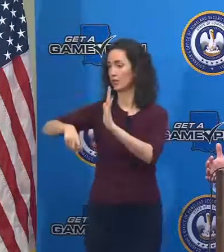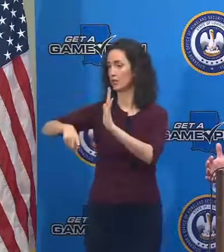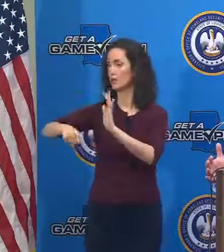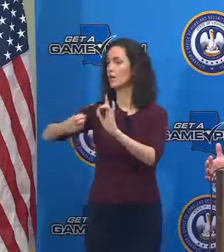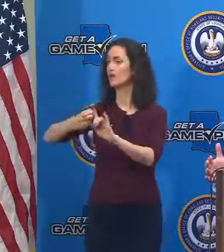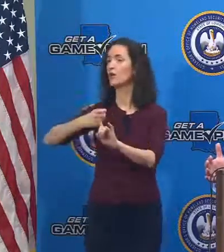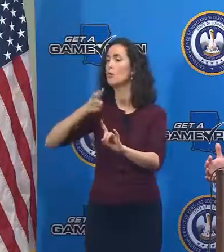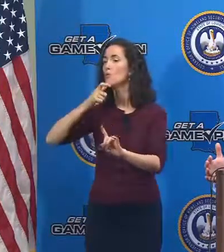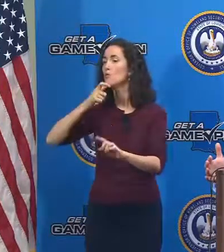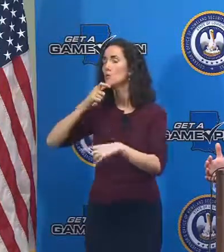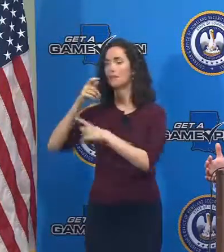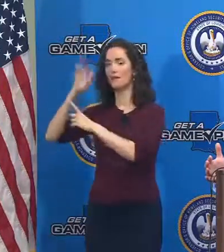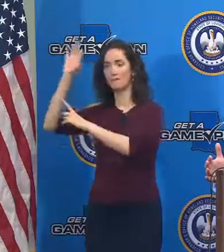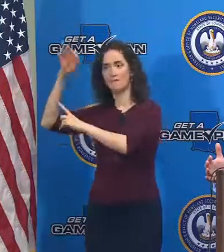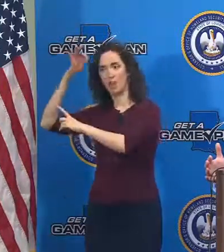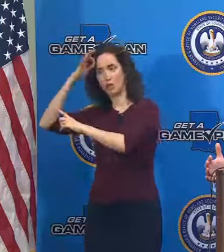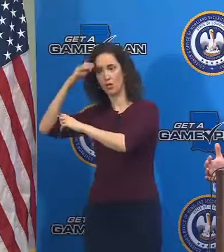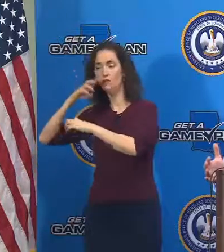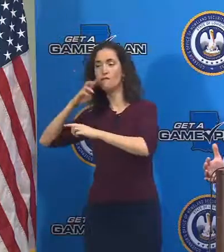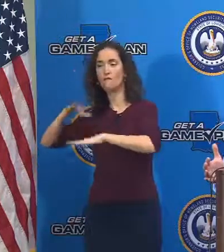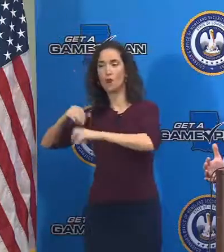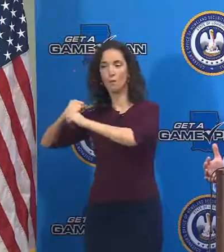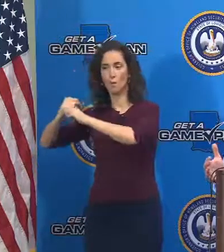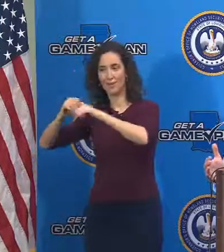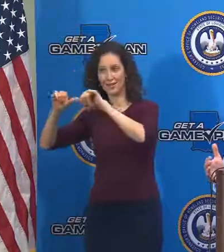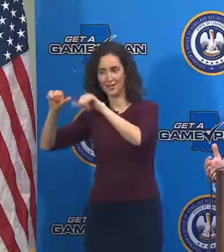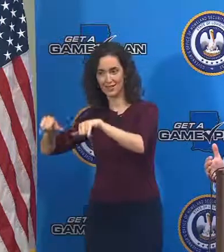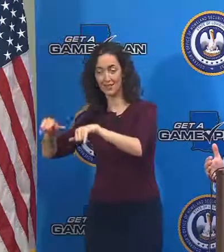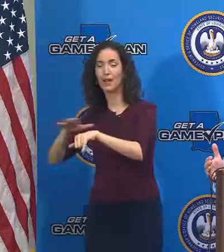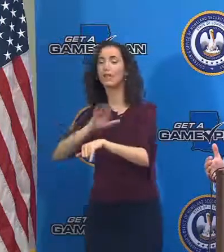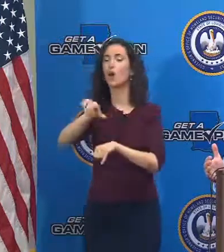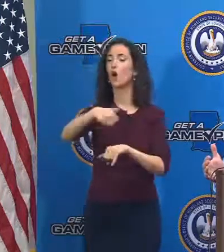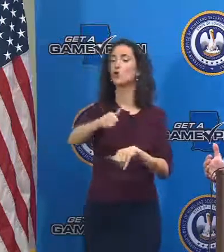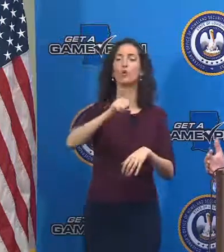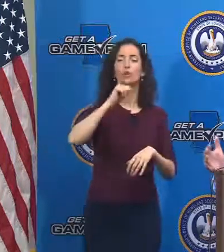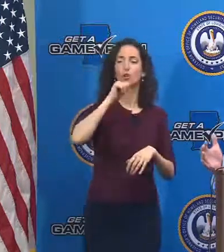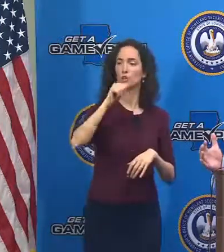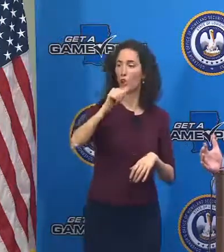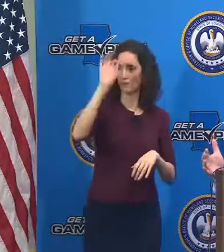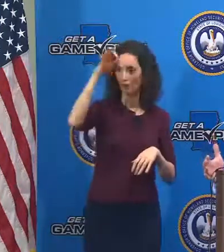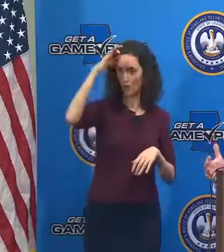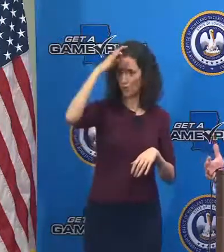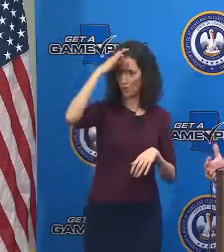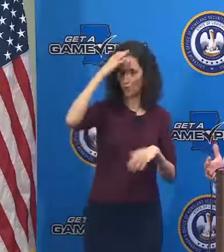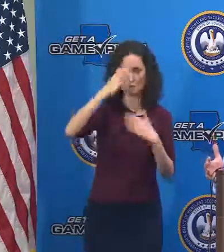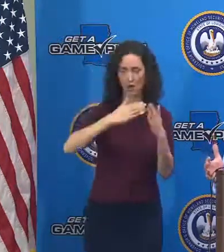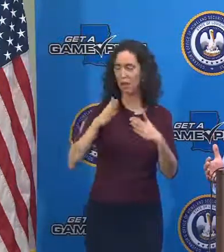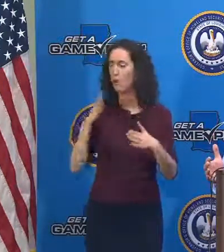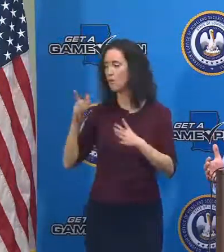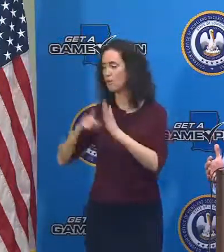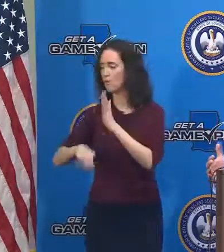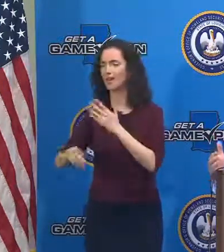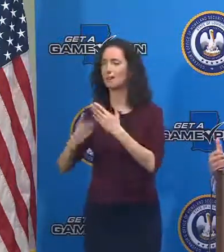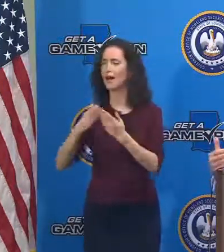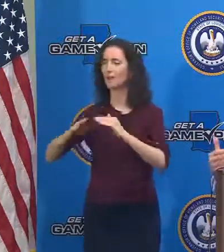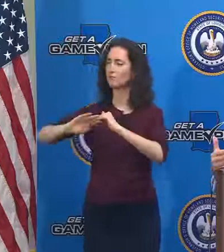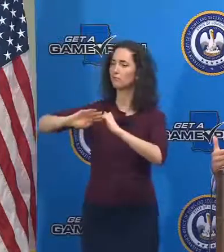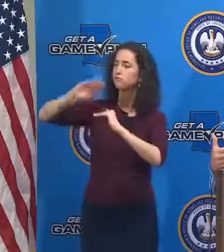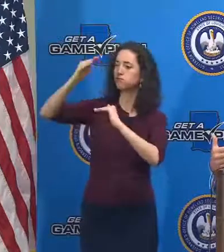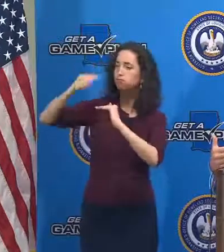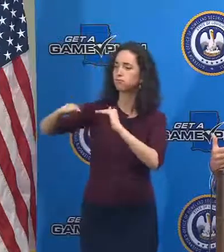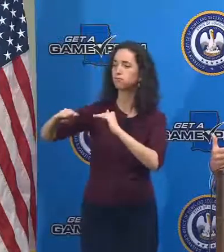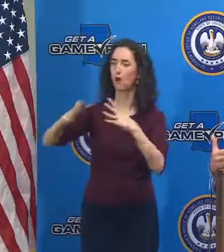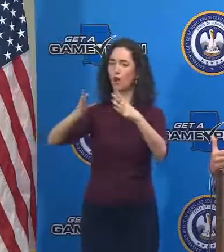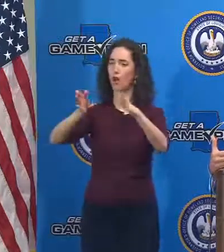non-federal flood protection systems, whether they were levees, locks, gates, you name it,